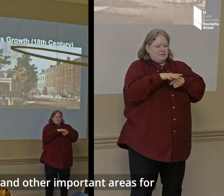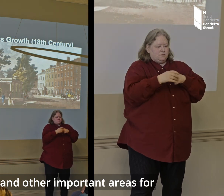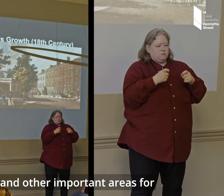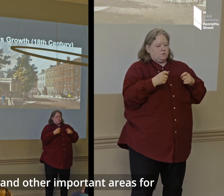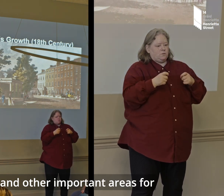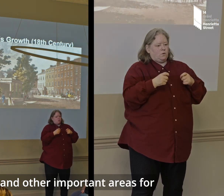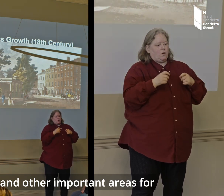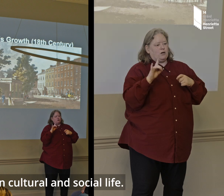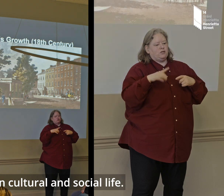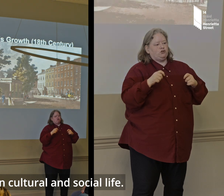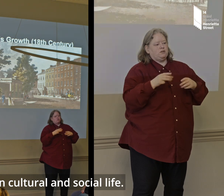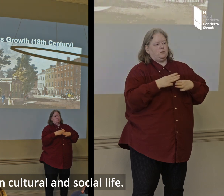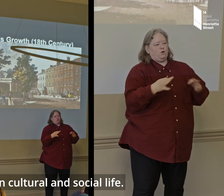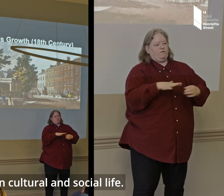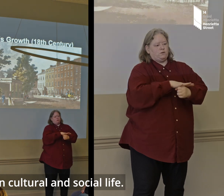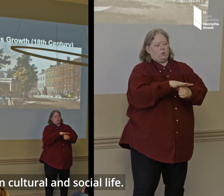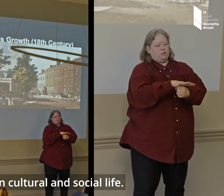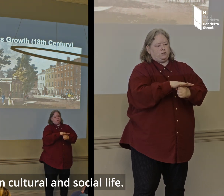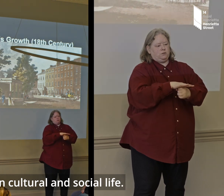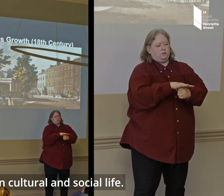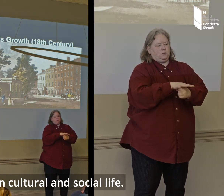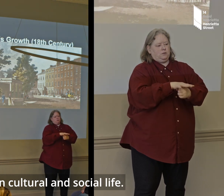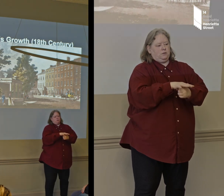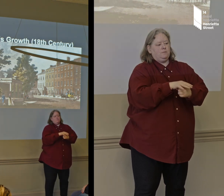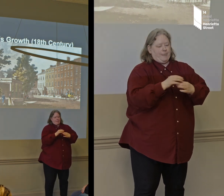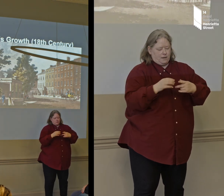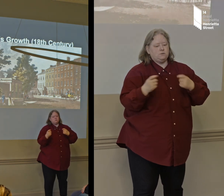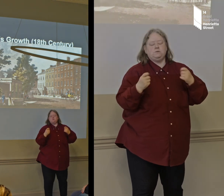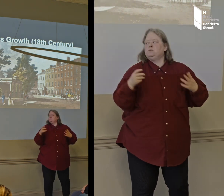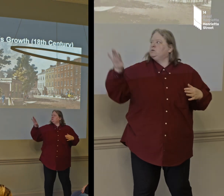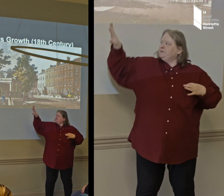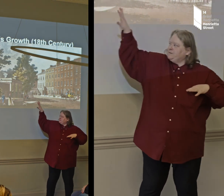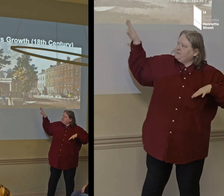important areas for Dublin cultural and social life.